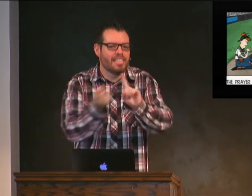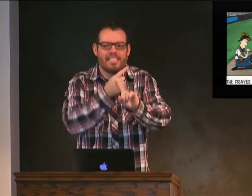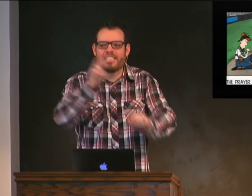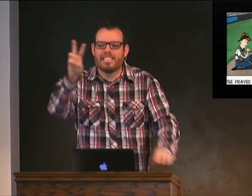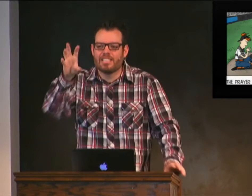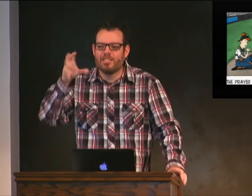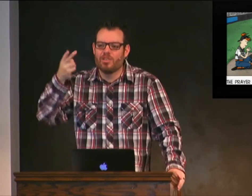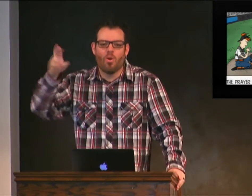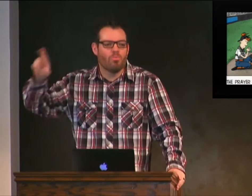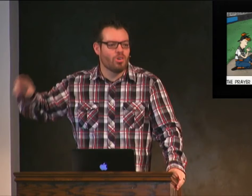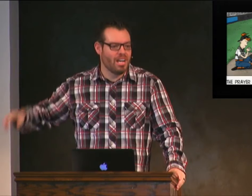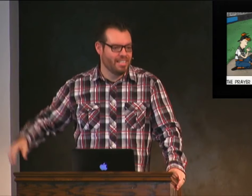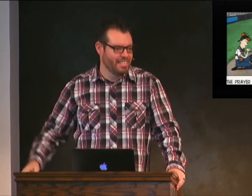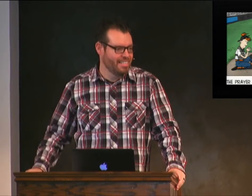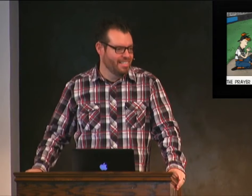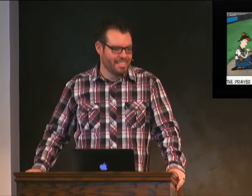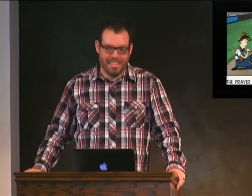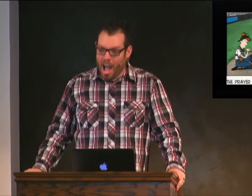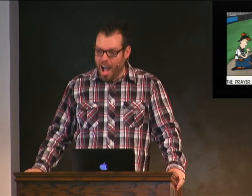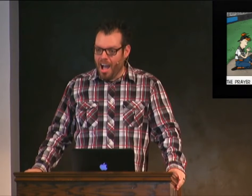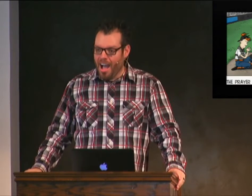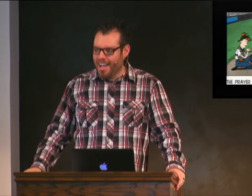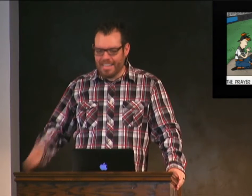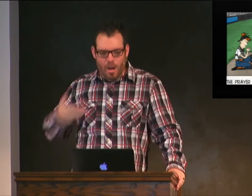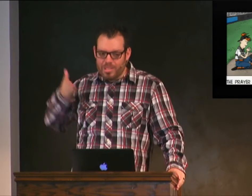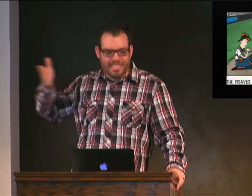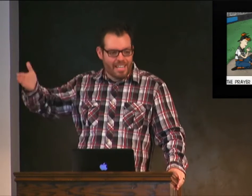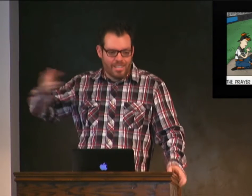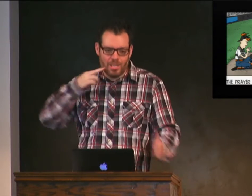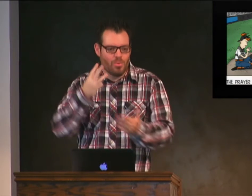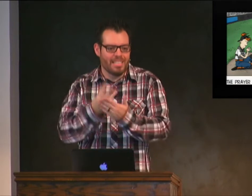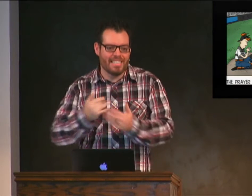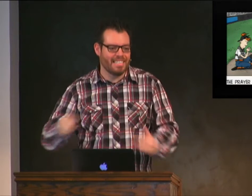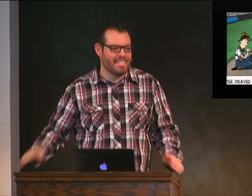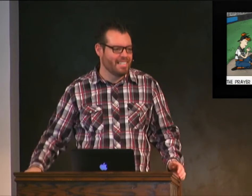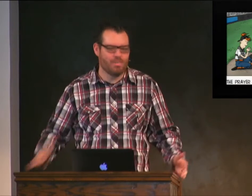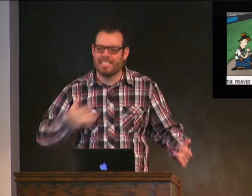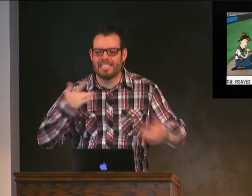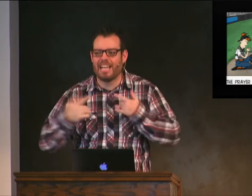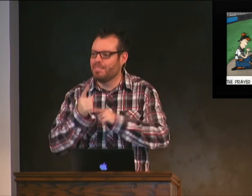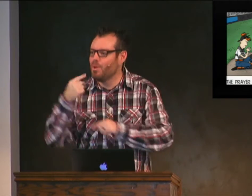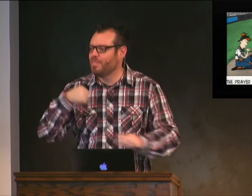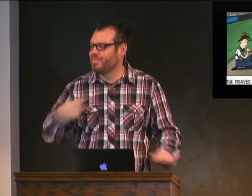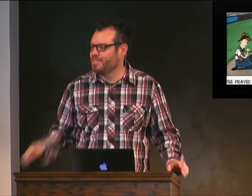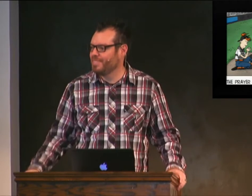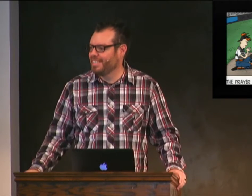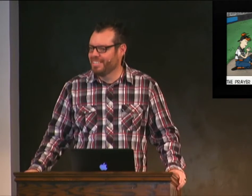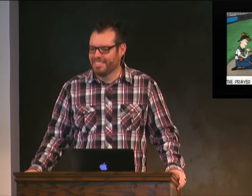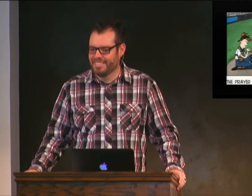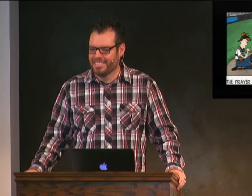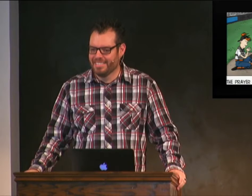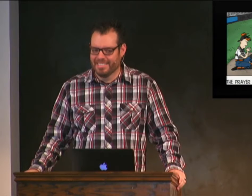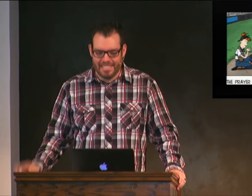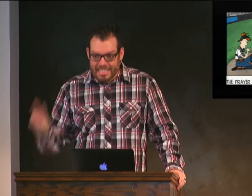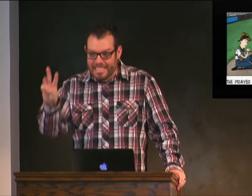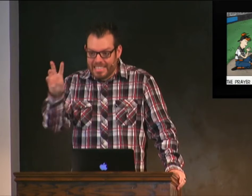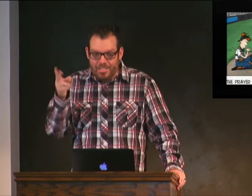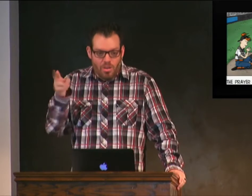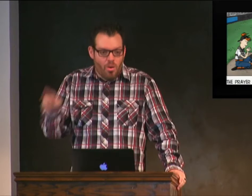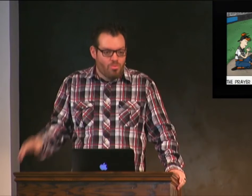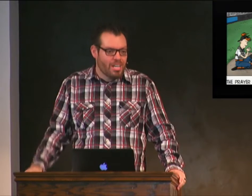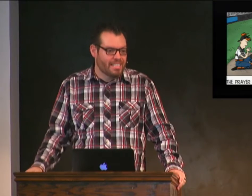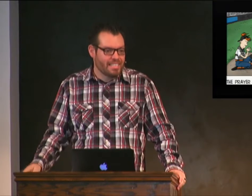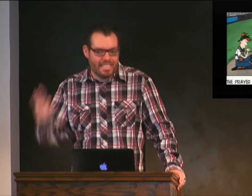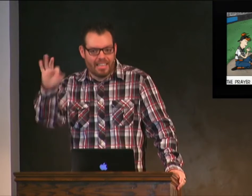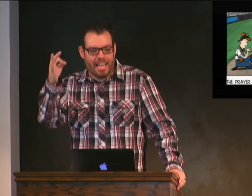Pujols hit his 600 home run. And I was there to witness it. It was a exciting moment for me.